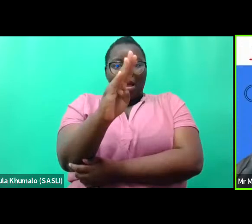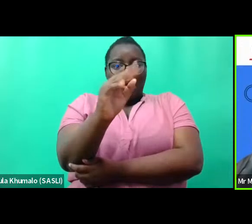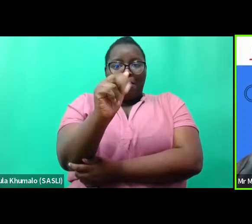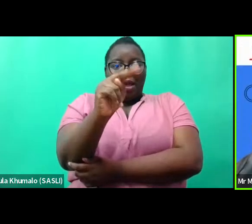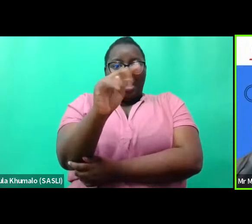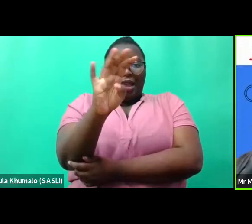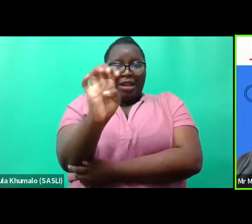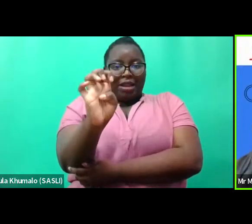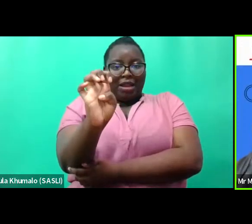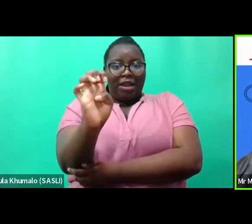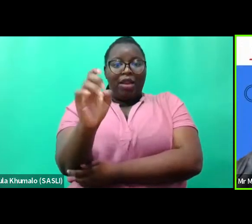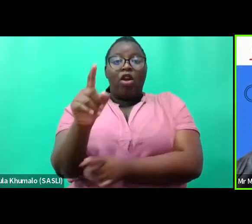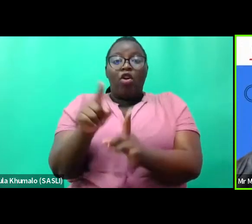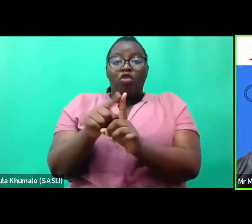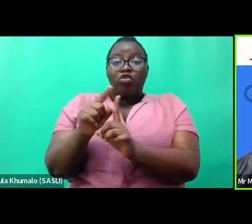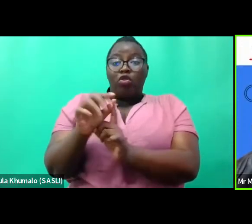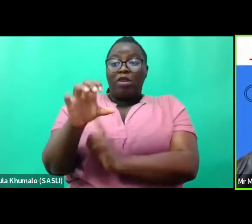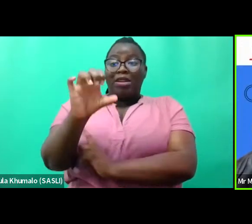Ms. Sikobodo,